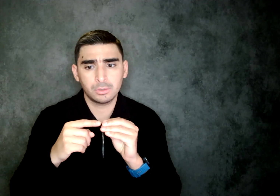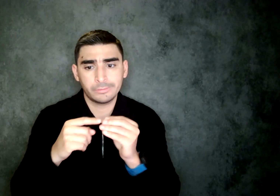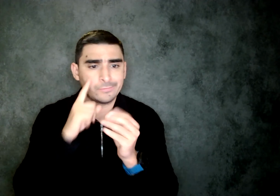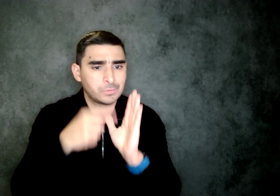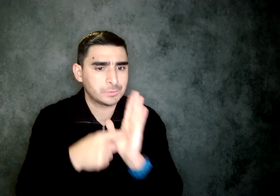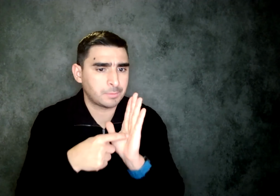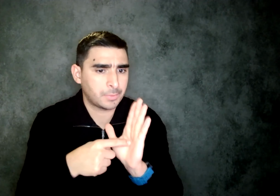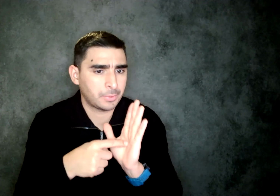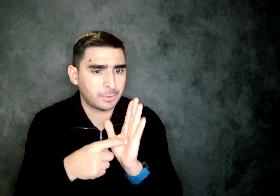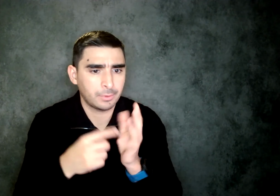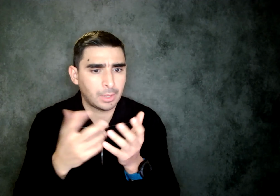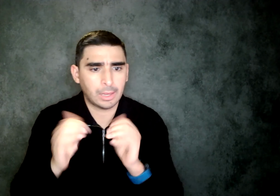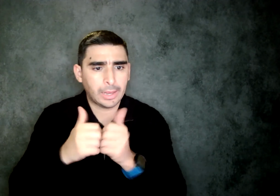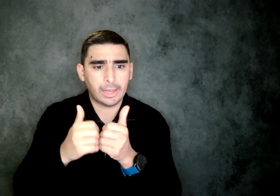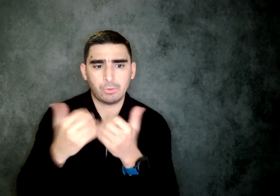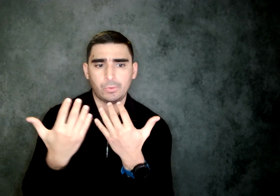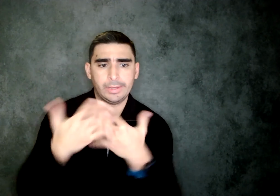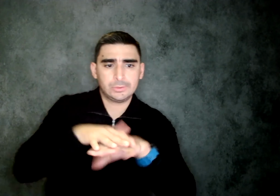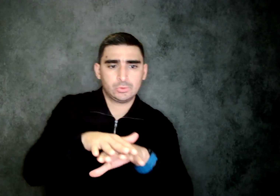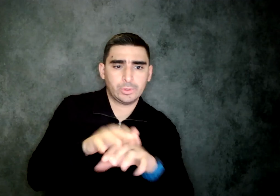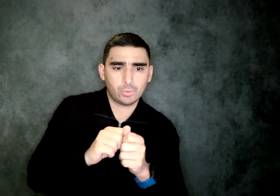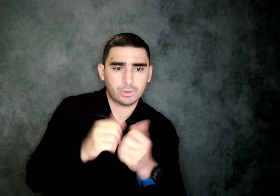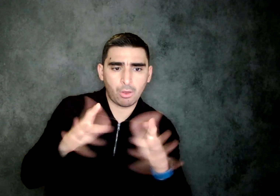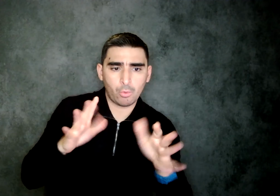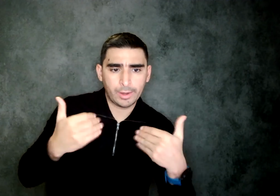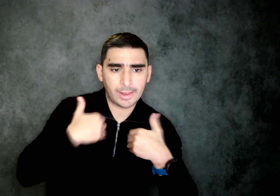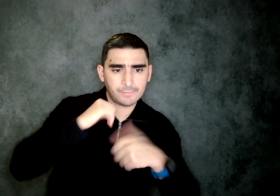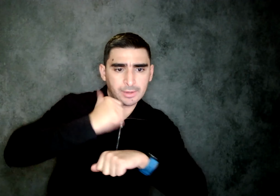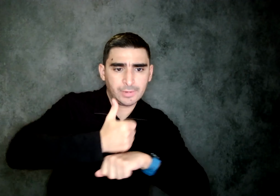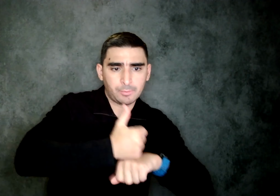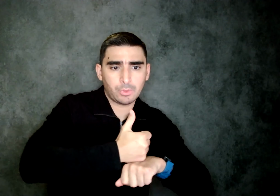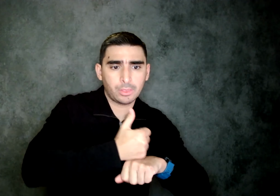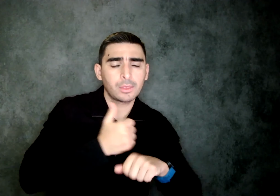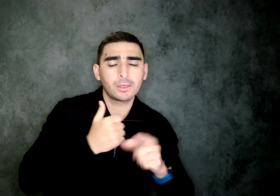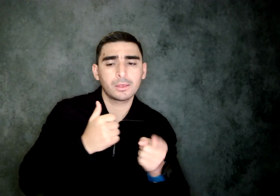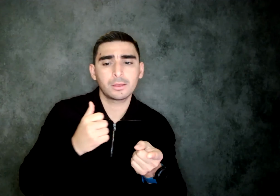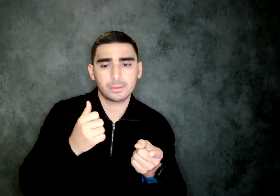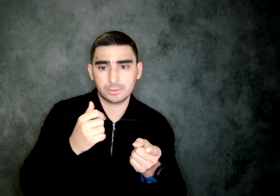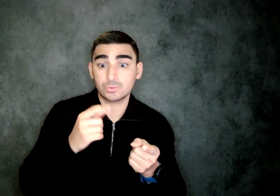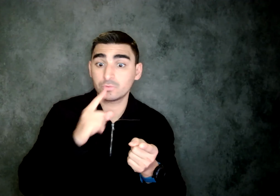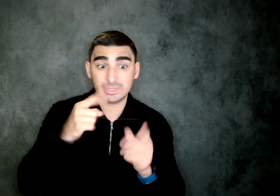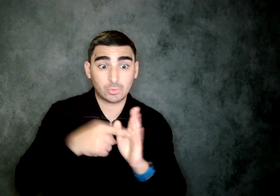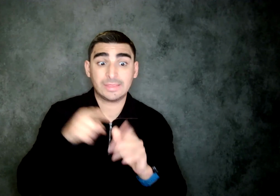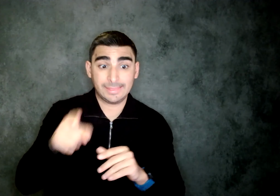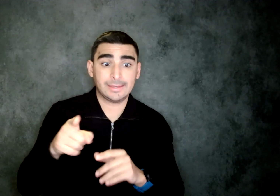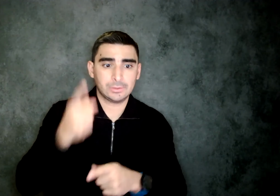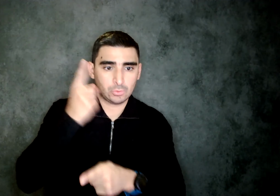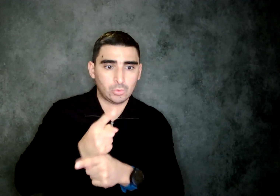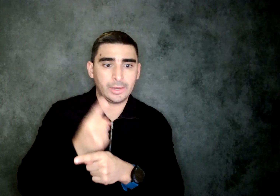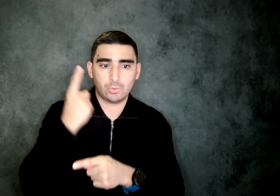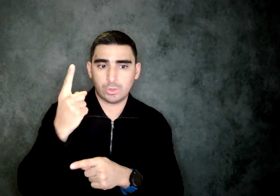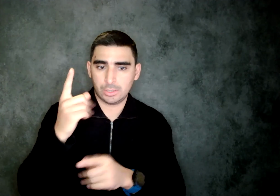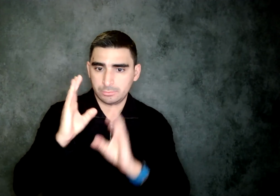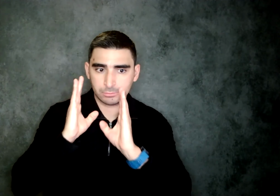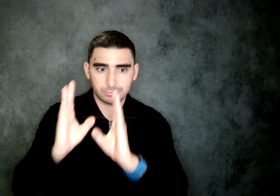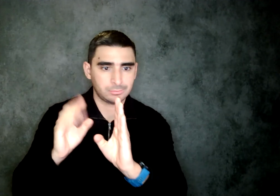you do this and integrate it with what's already available, you know? But this idea of each door is a right door, it's for mental health, it's like,